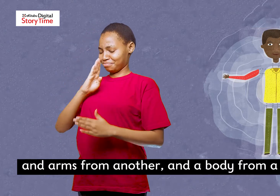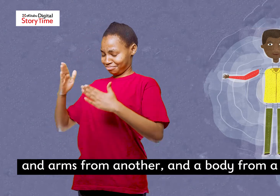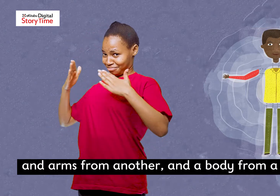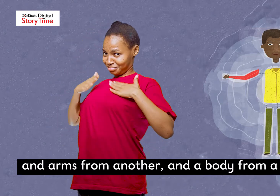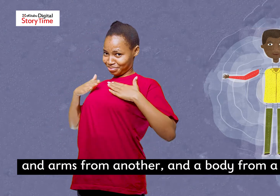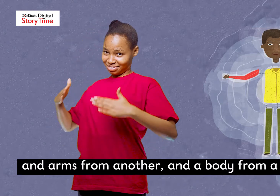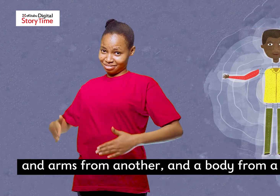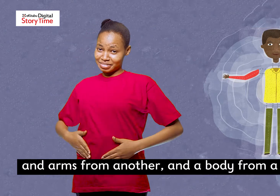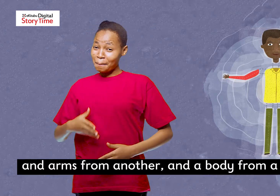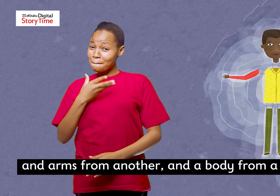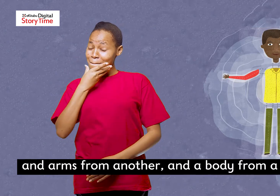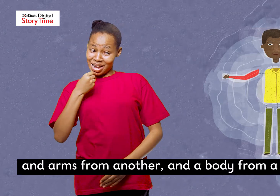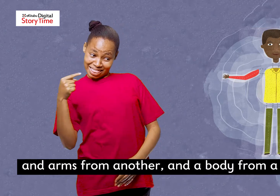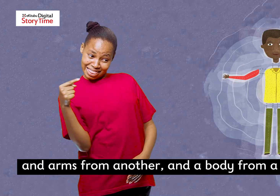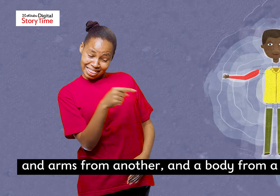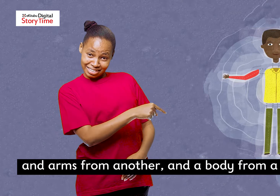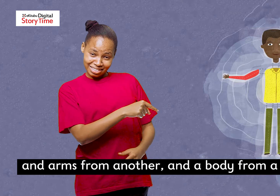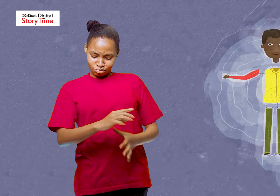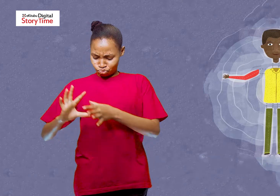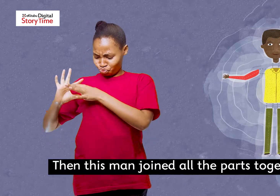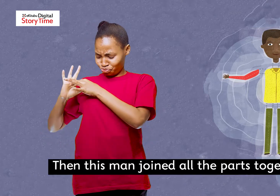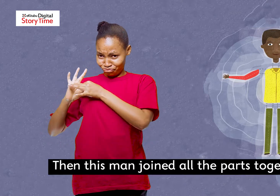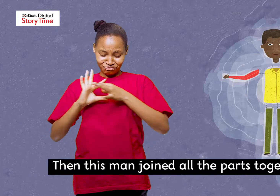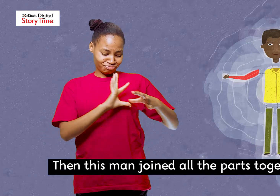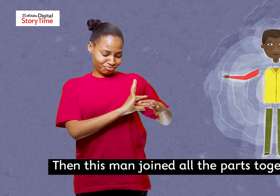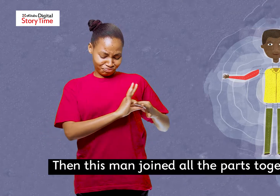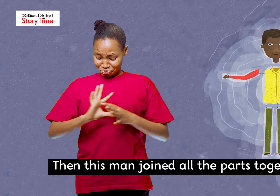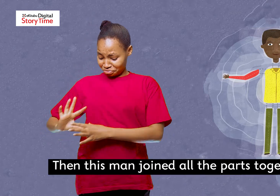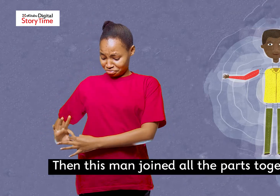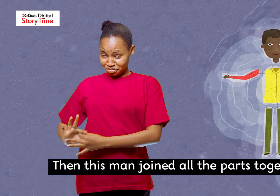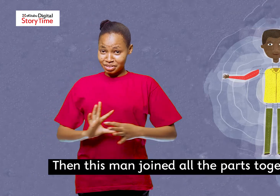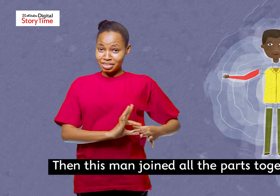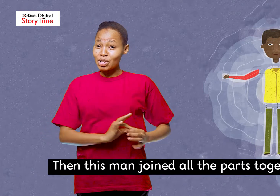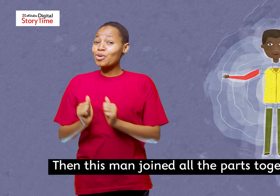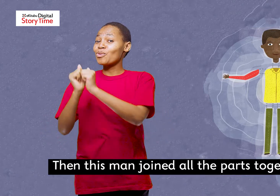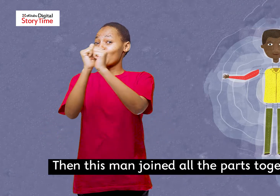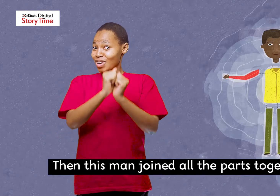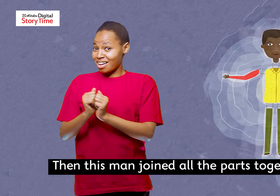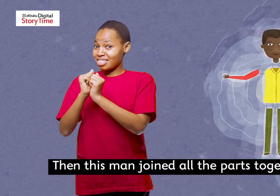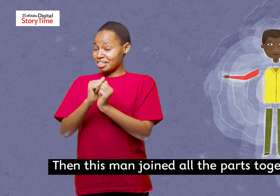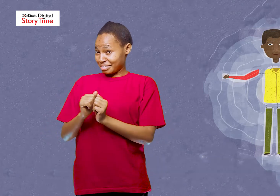and a body from a third man. Then this man joined all the parts together.